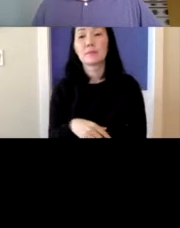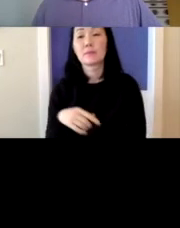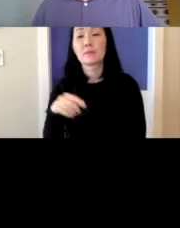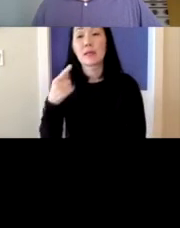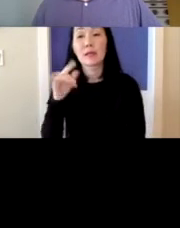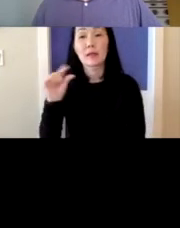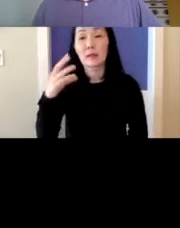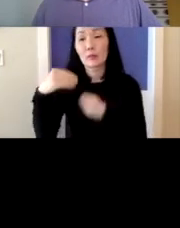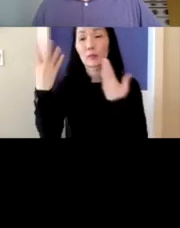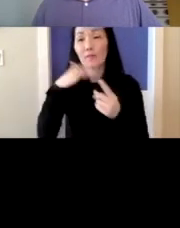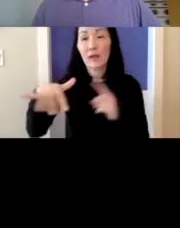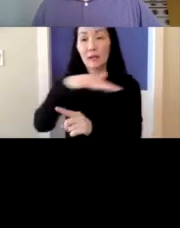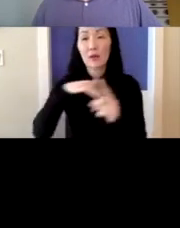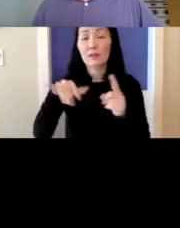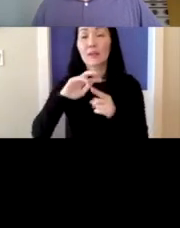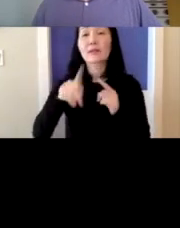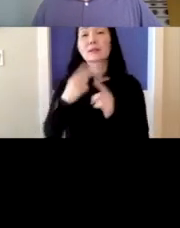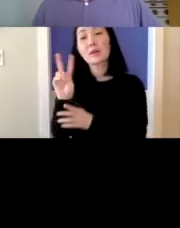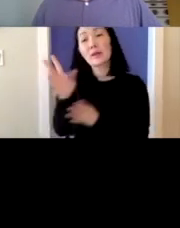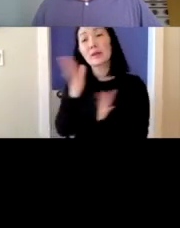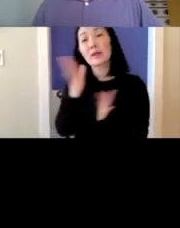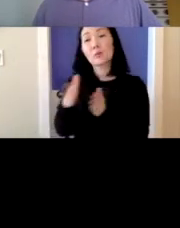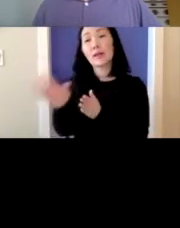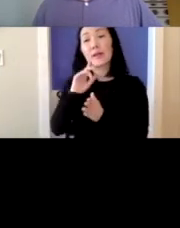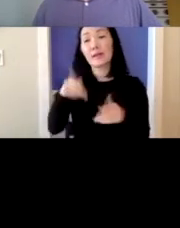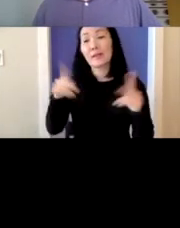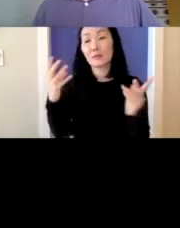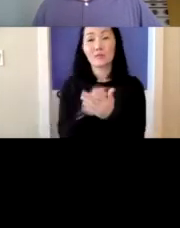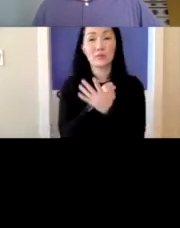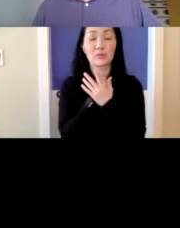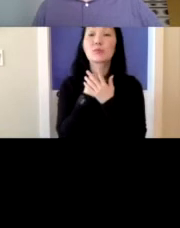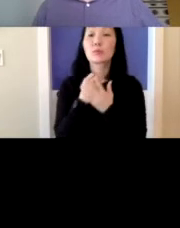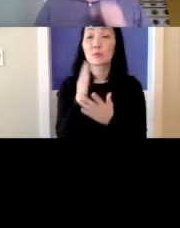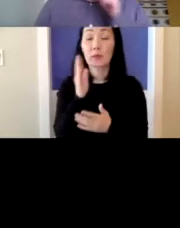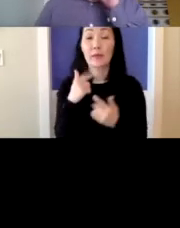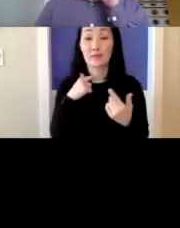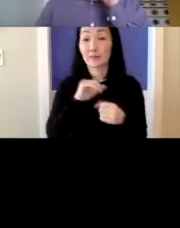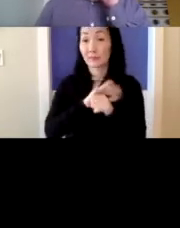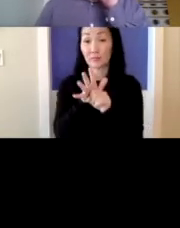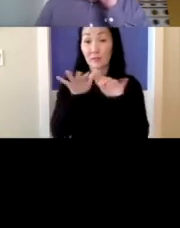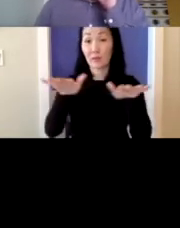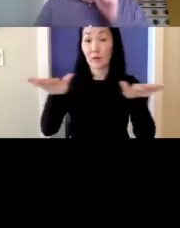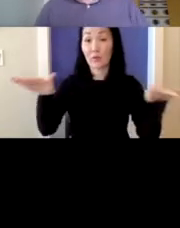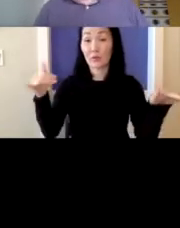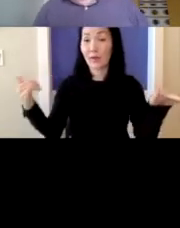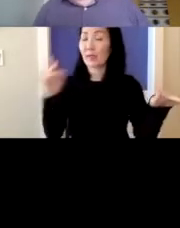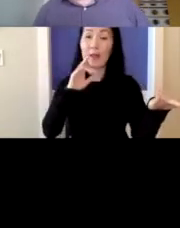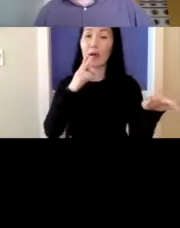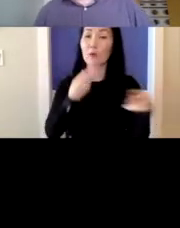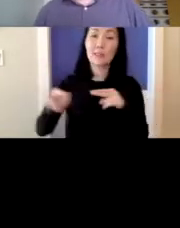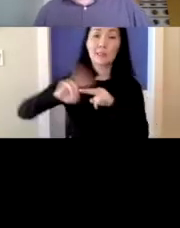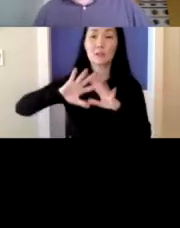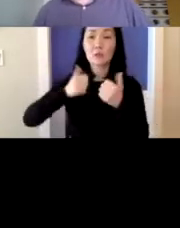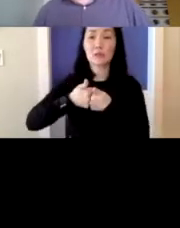Gil about the Vancouver plan and the opportunity that that presents. And the pandemic has magnified challenges, shortcomings,